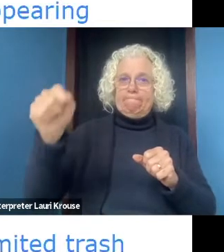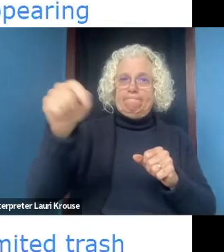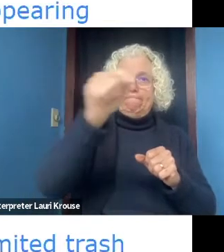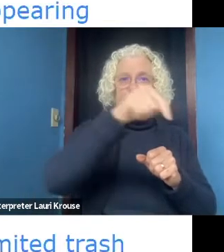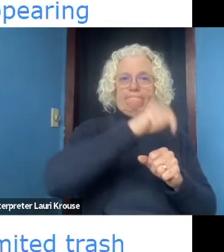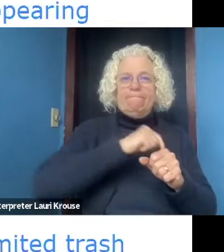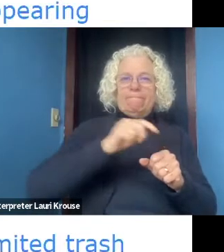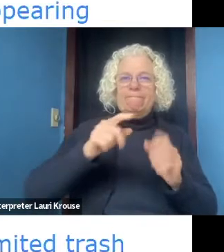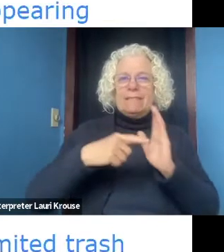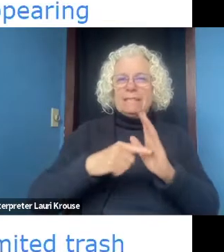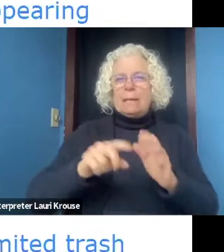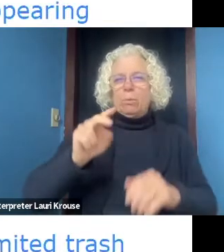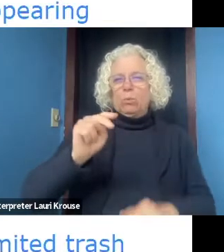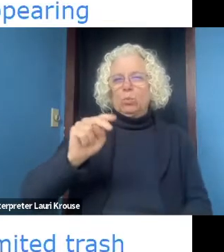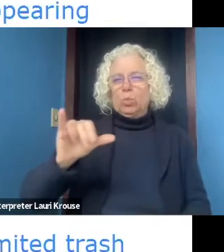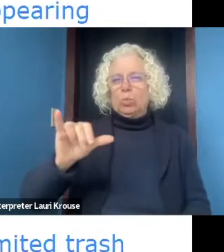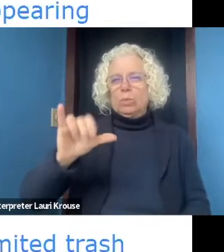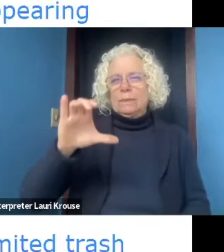City.